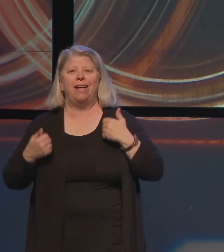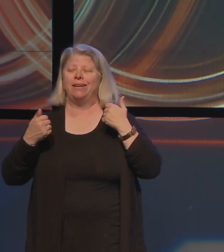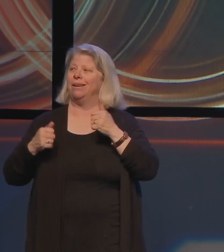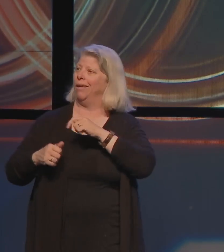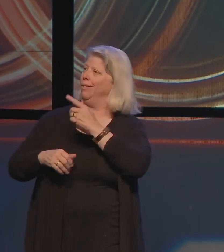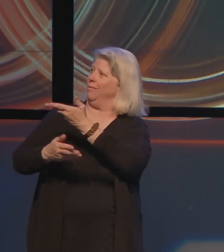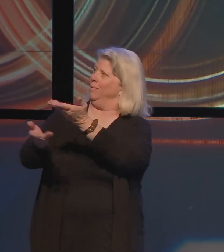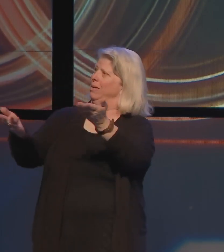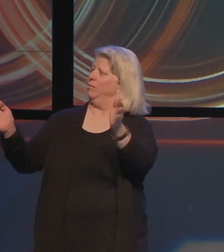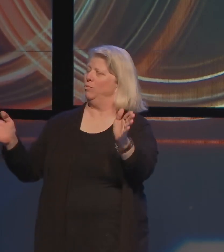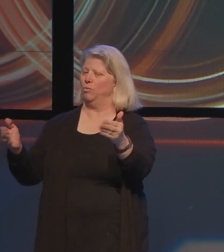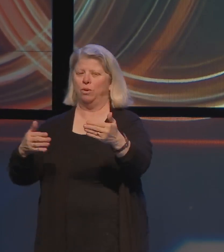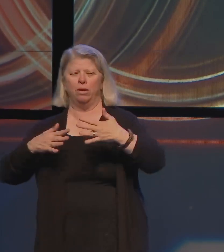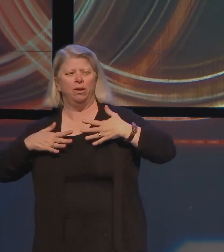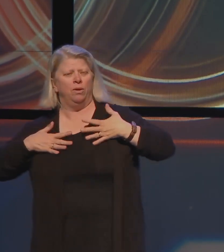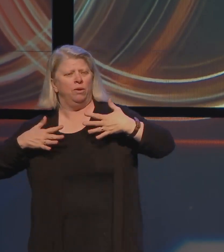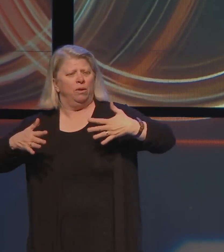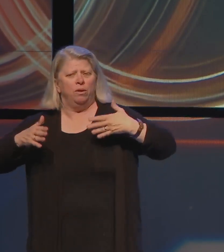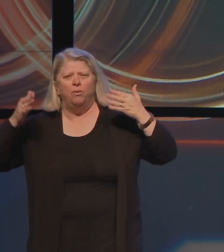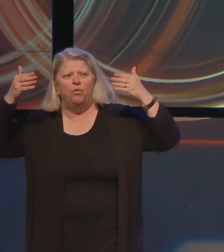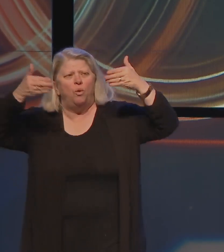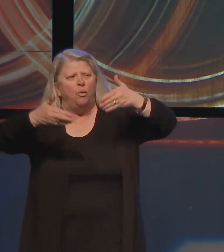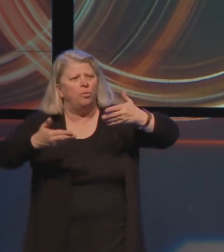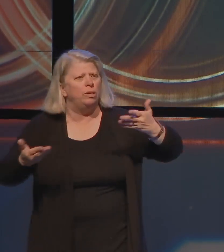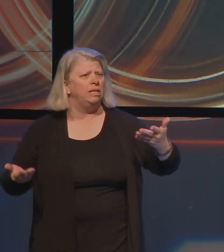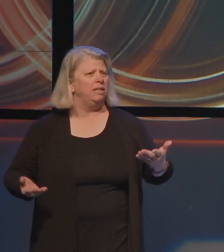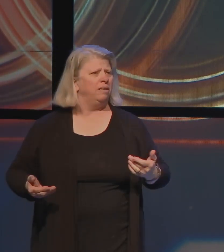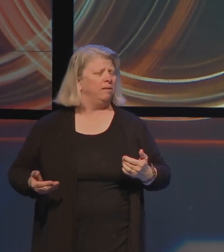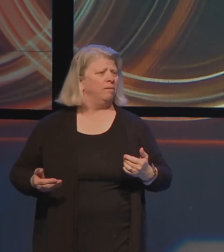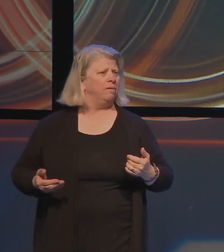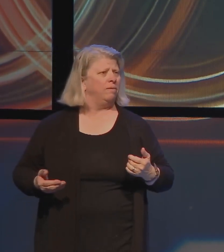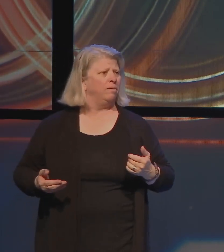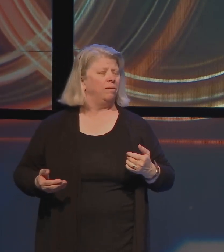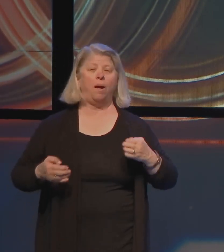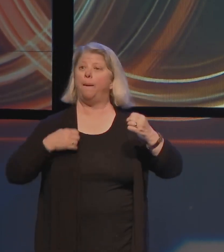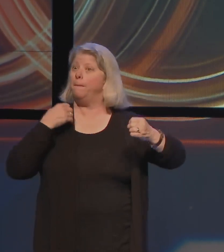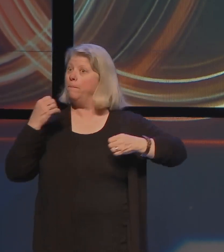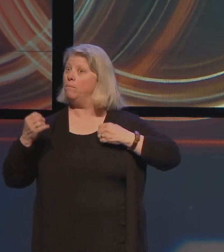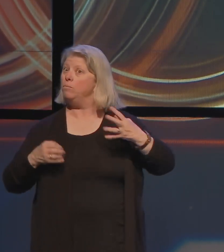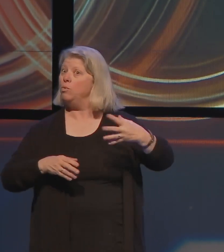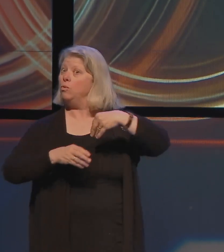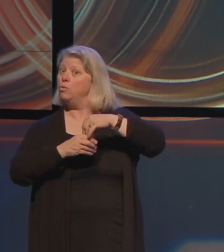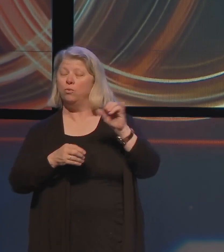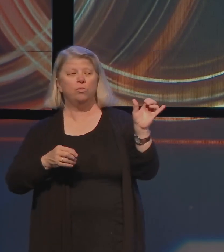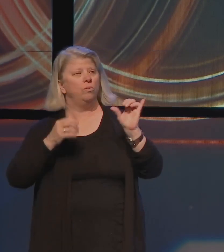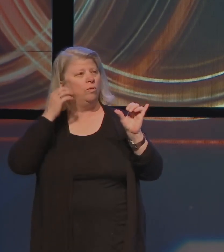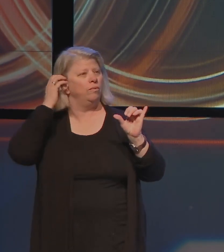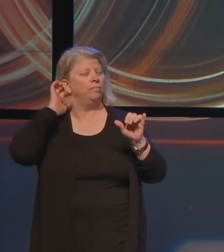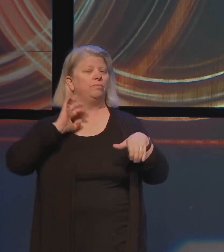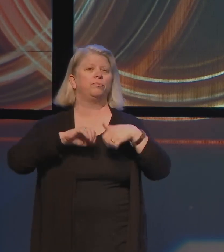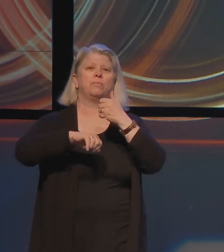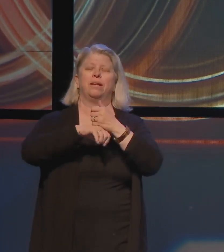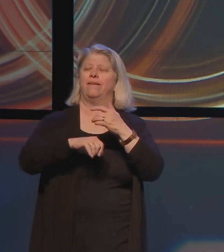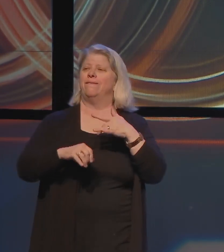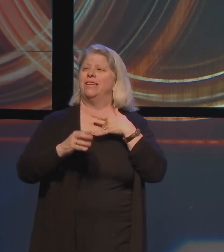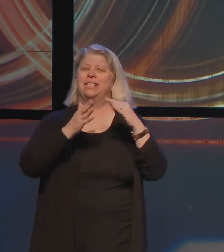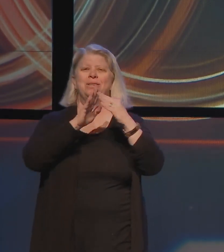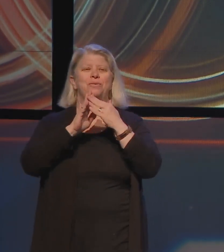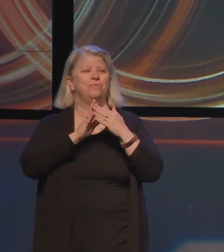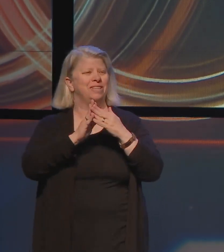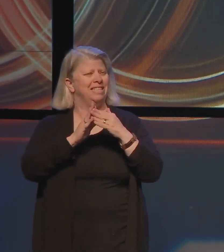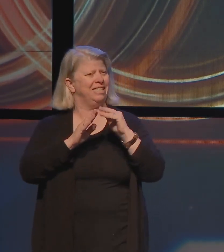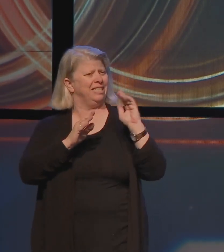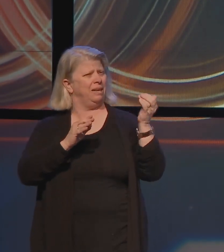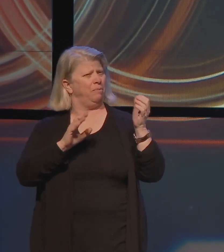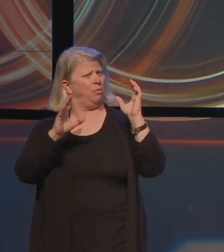in the room. You were breathing, focusing. There was an emotional heart element to it because it created a sense of community. And this seems